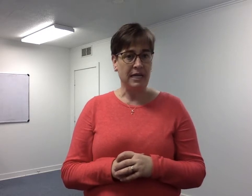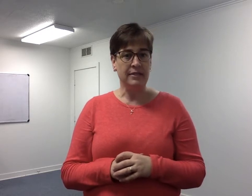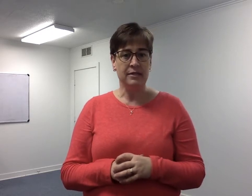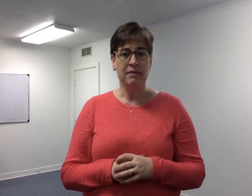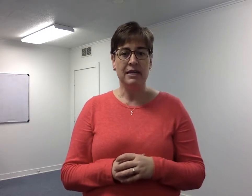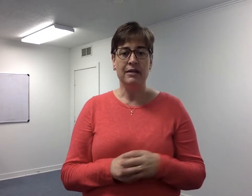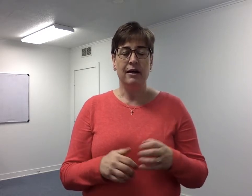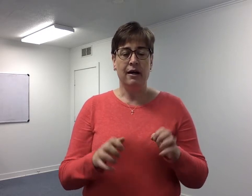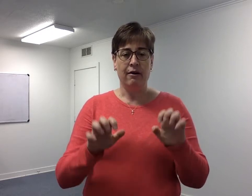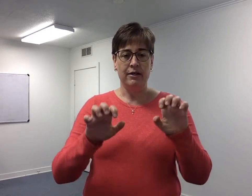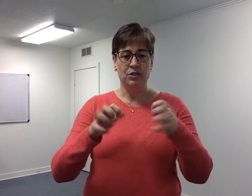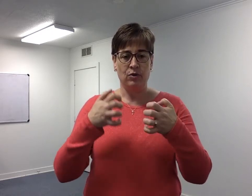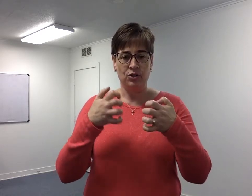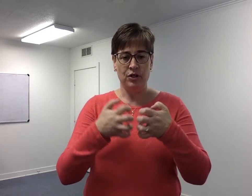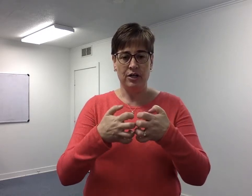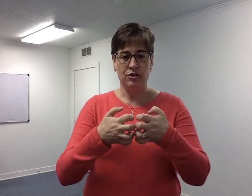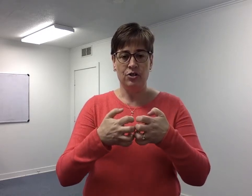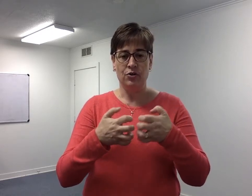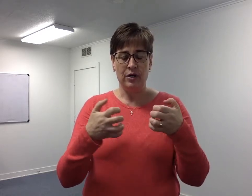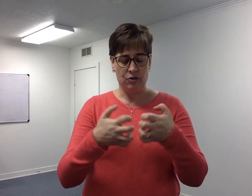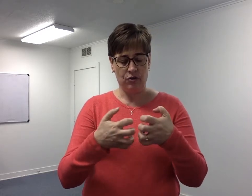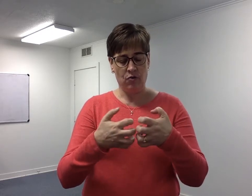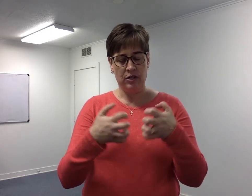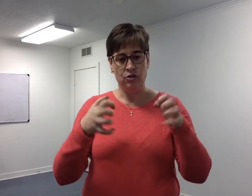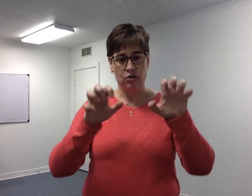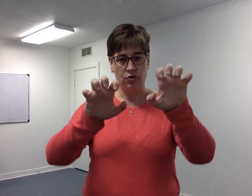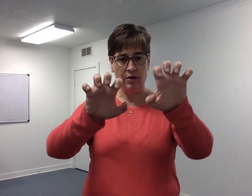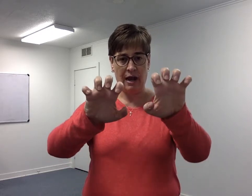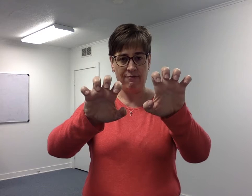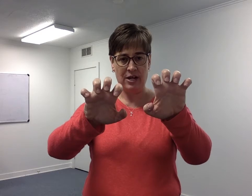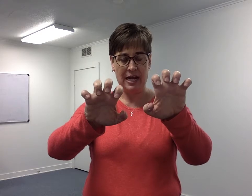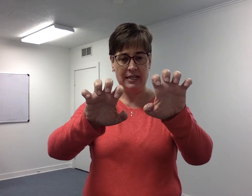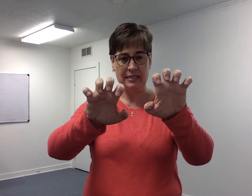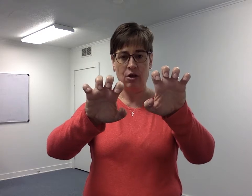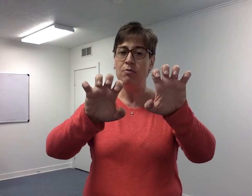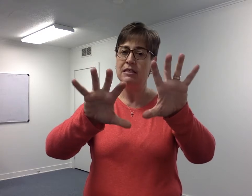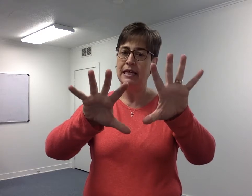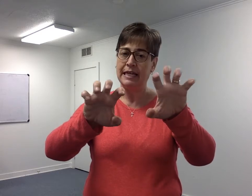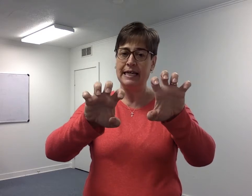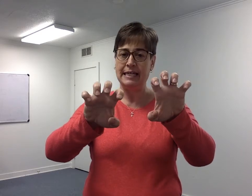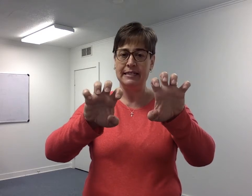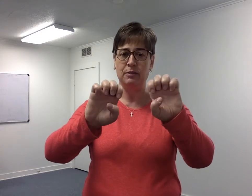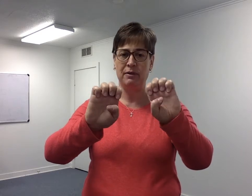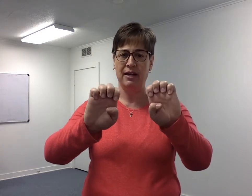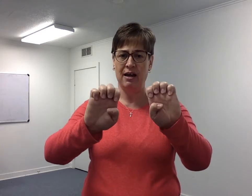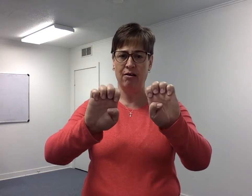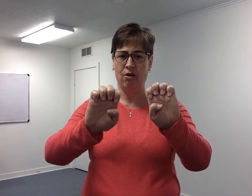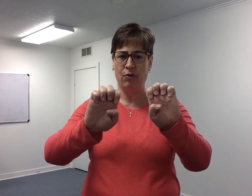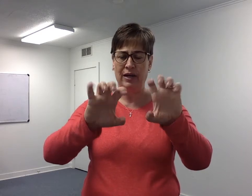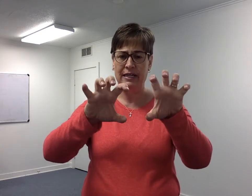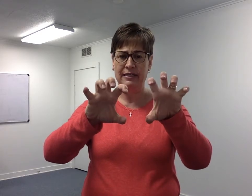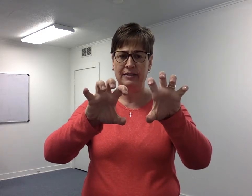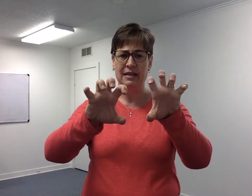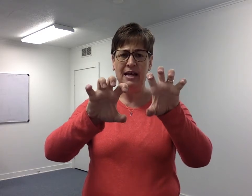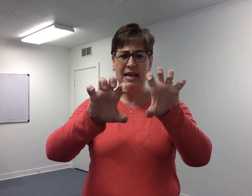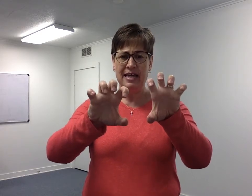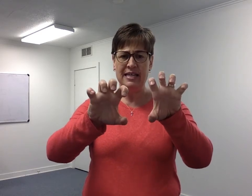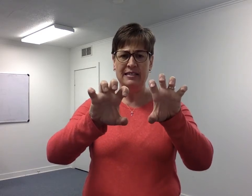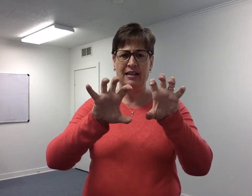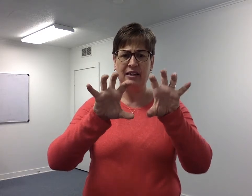to me. All right, so what you're going to do is you're going to have your hands almost like ease, but not all the way ease. Ease,